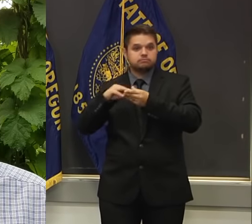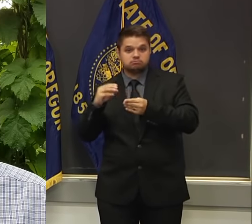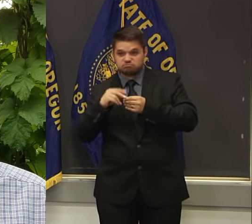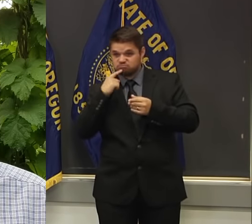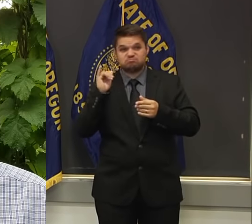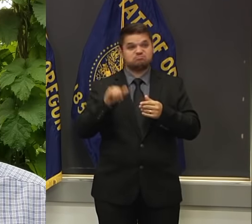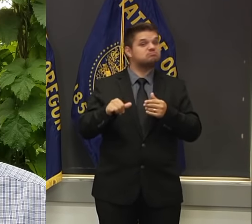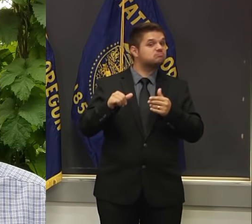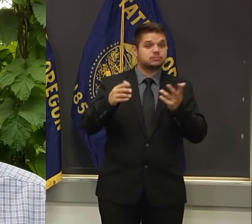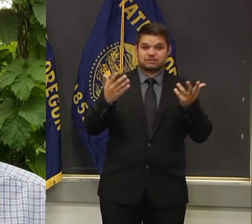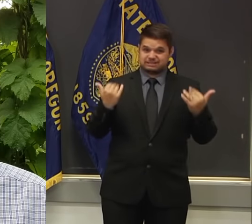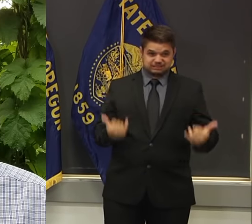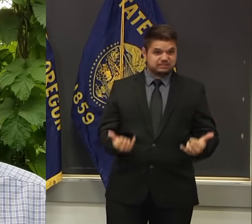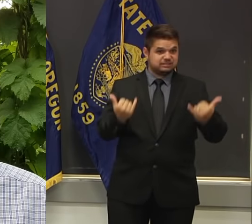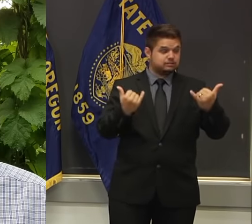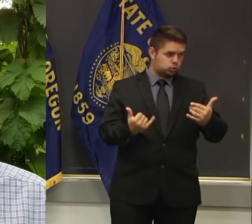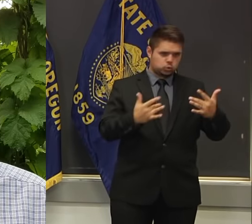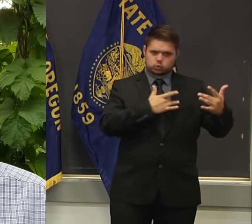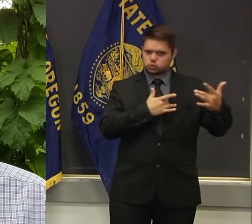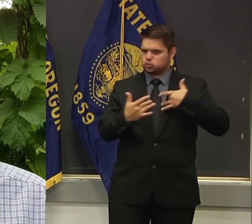is the health concern driver.